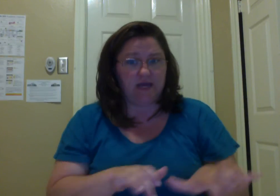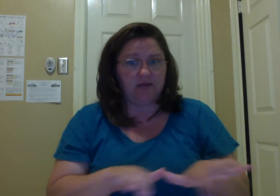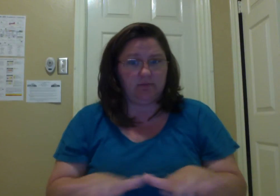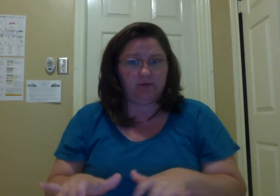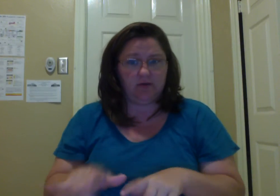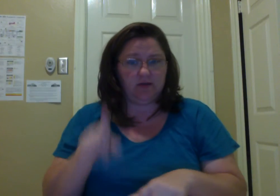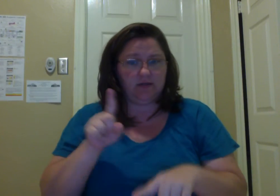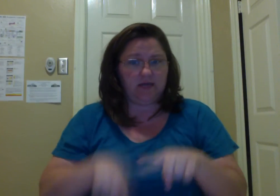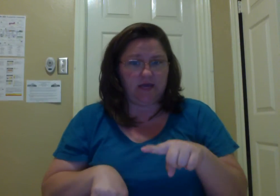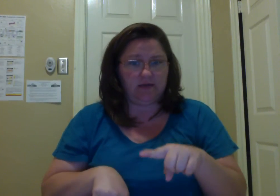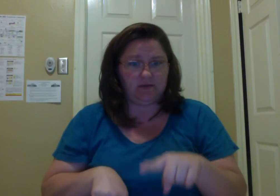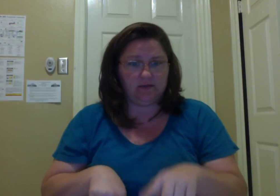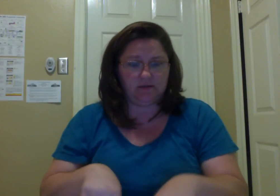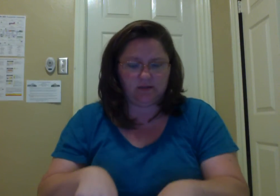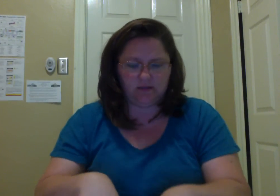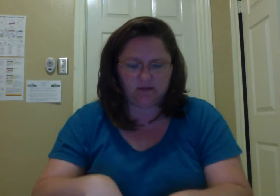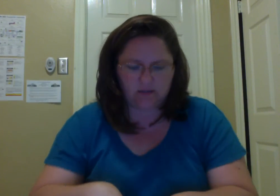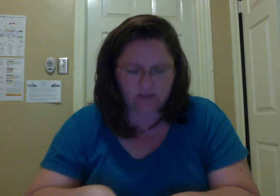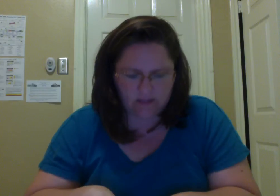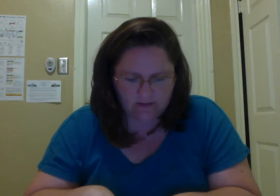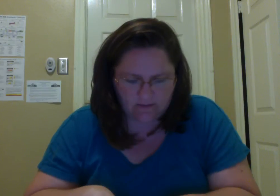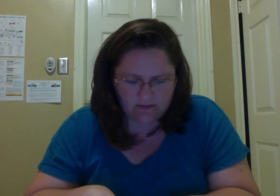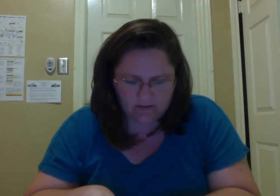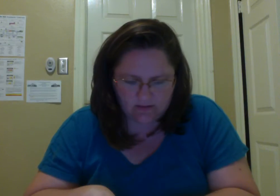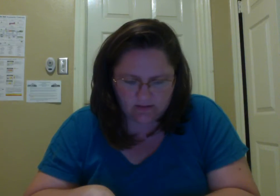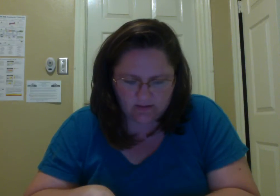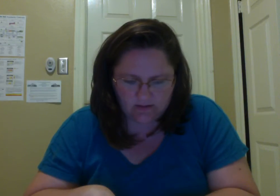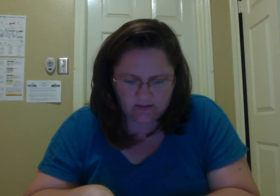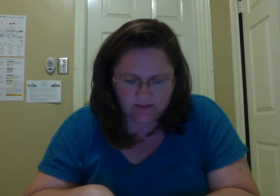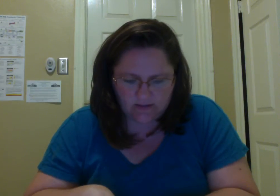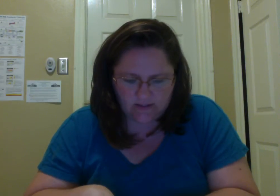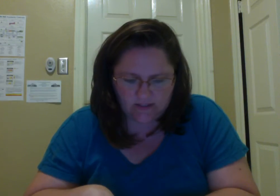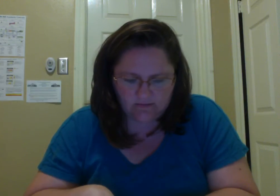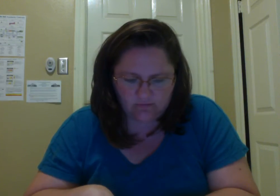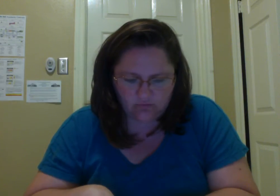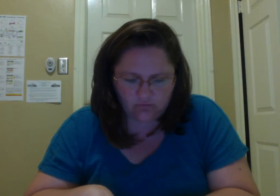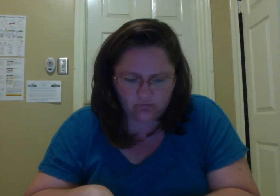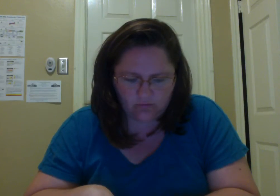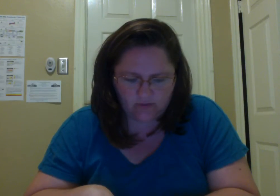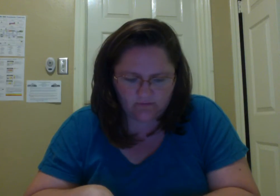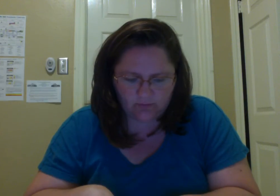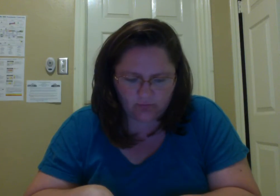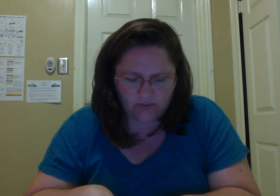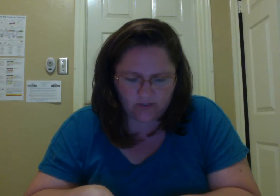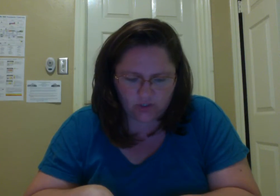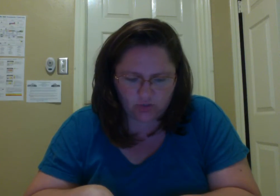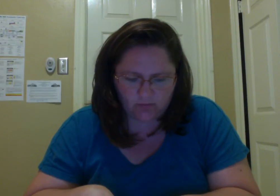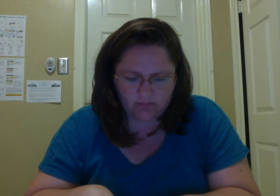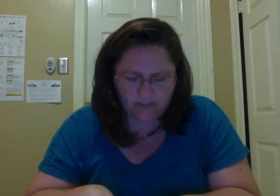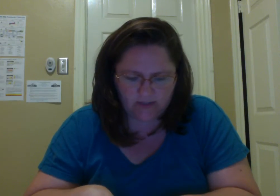Type, can't. And then needs 2 living, breathing human